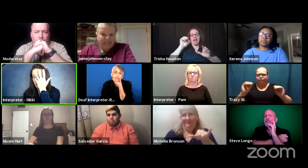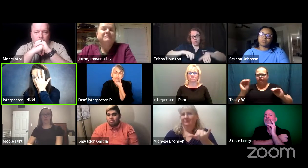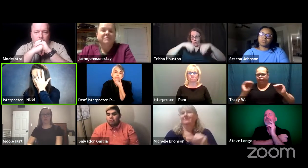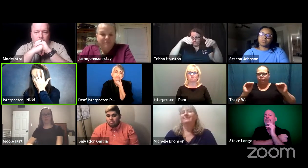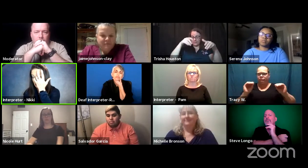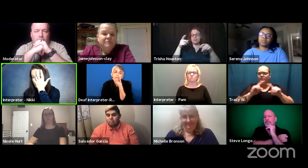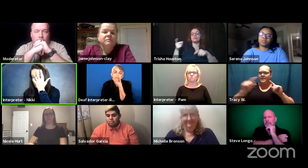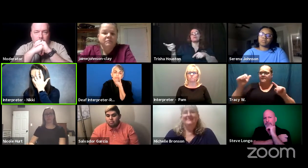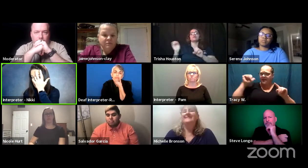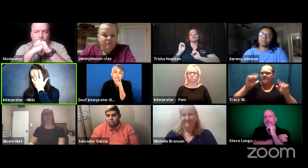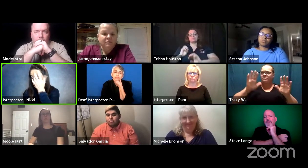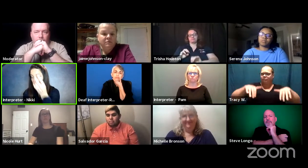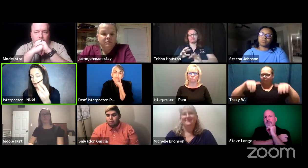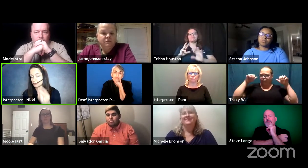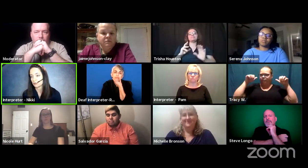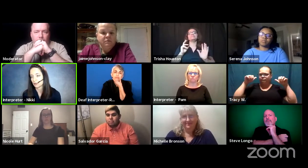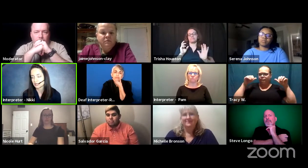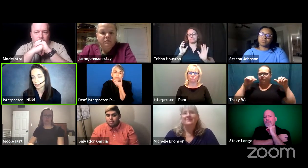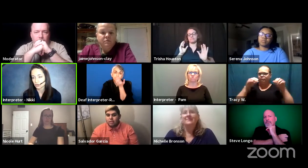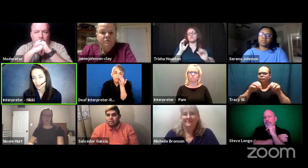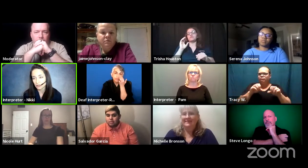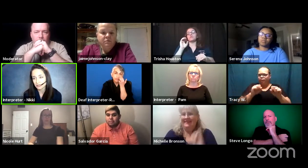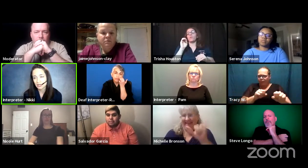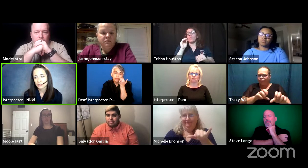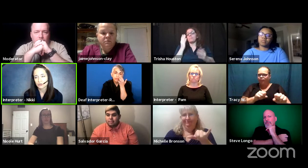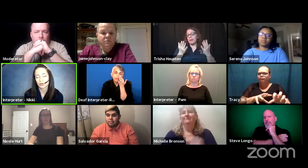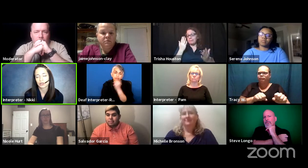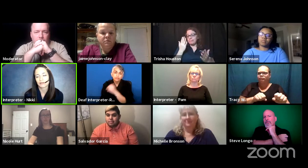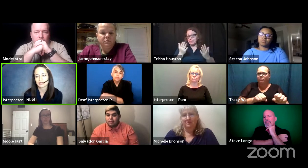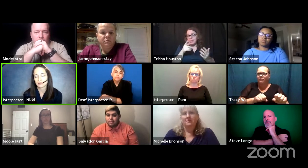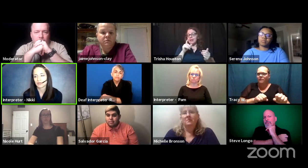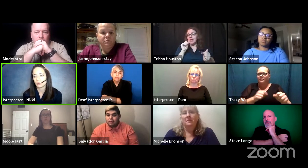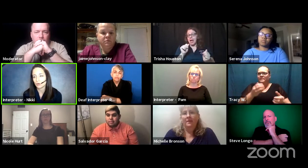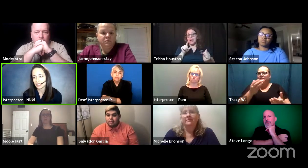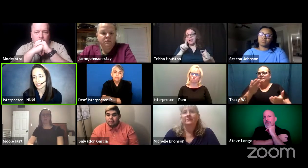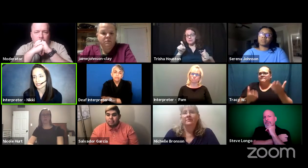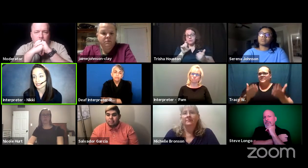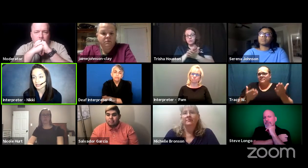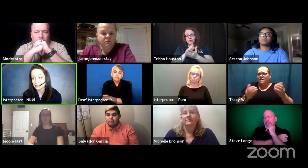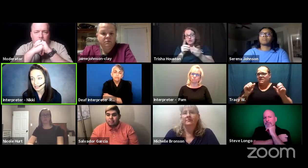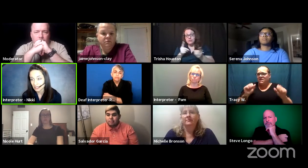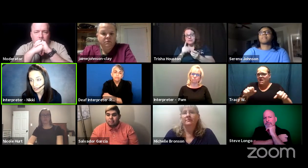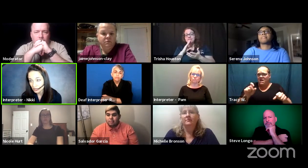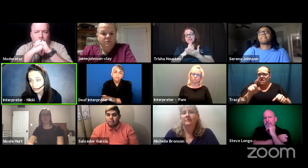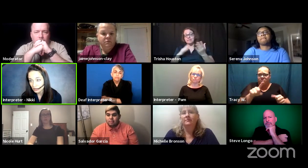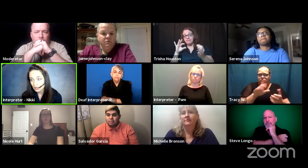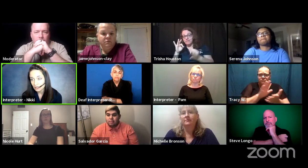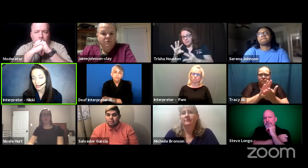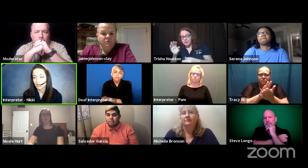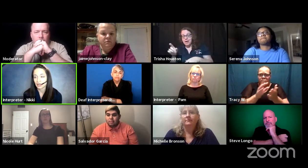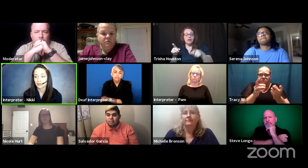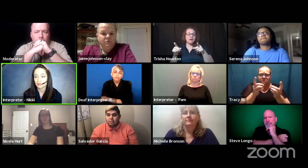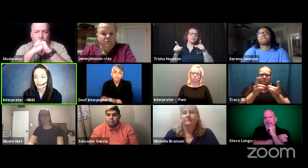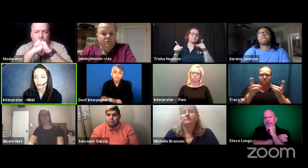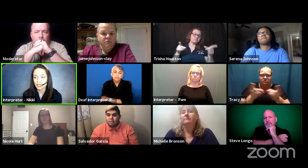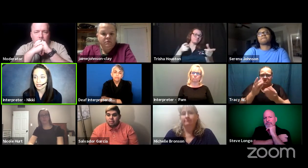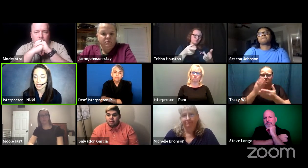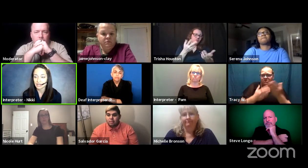that's not actually being done in person. The food's being placed in trunks. So I'm wondering if that's something we can consider, if we can ask the